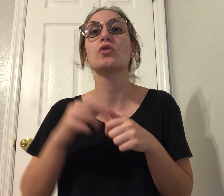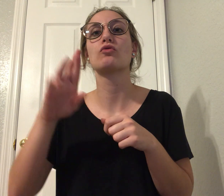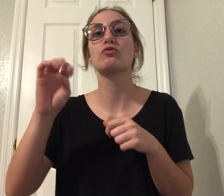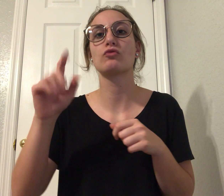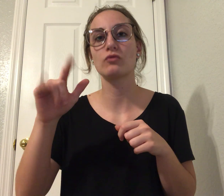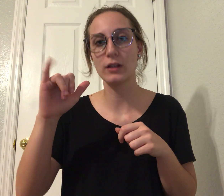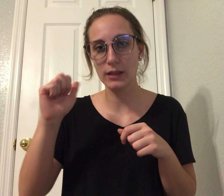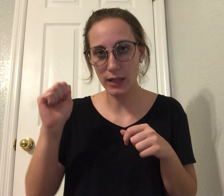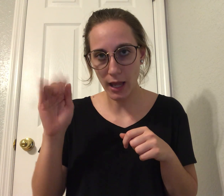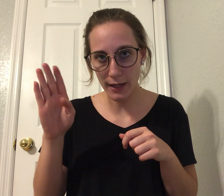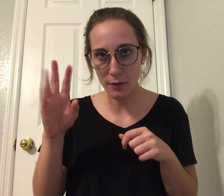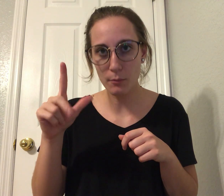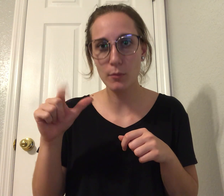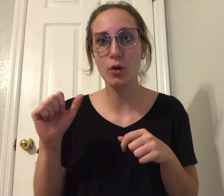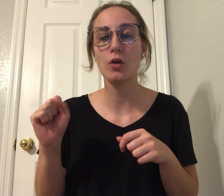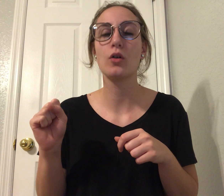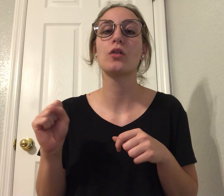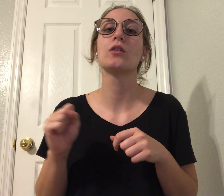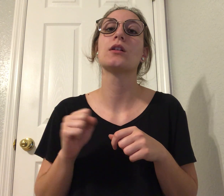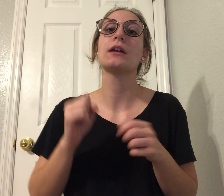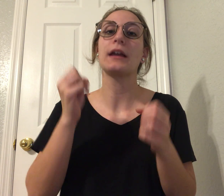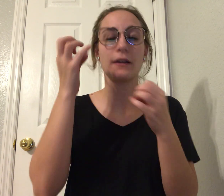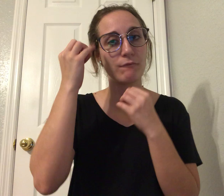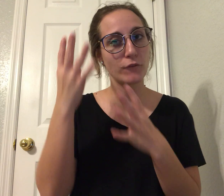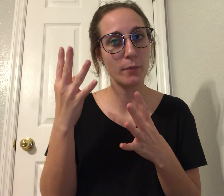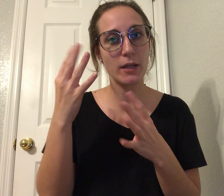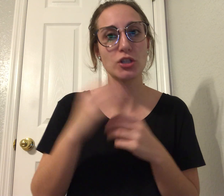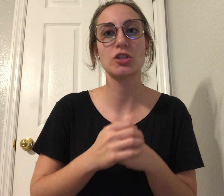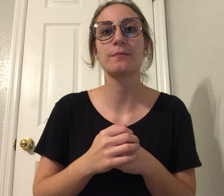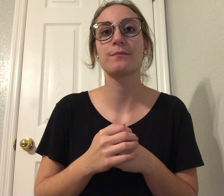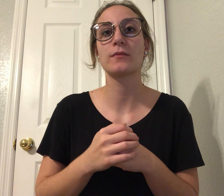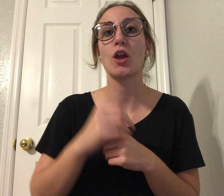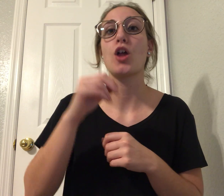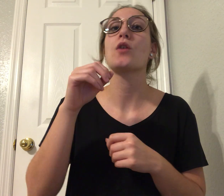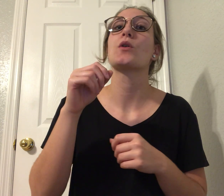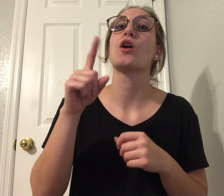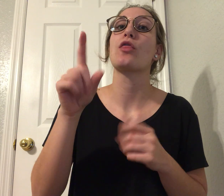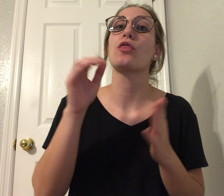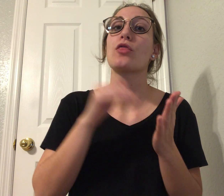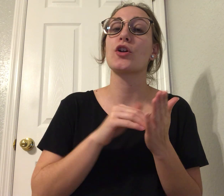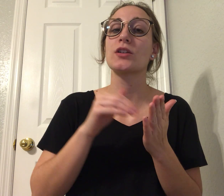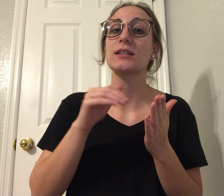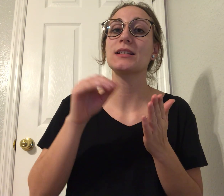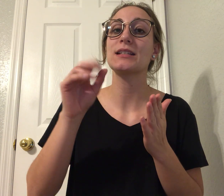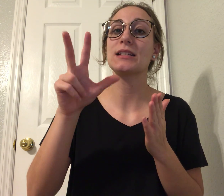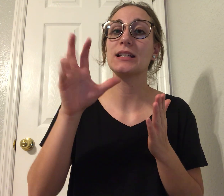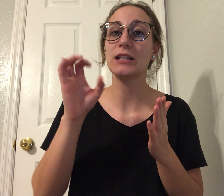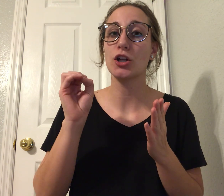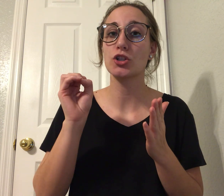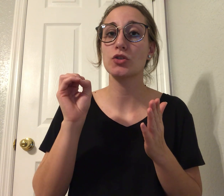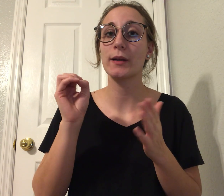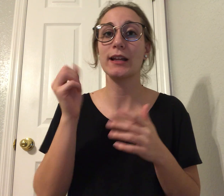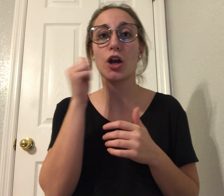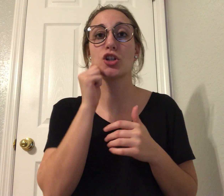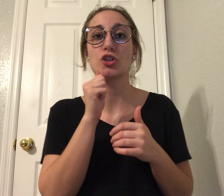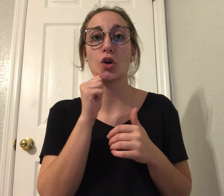nearly 1,300 adults who were involved in the studies they looked at, and it demonstrated that meditation may decrease